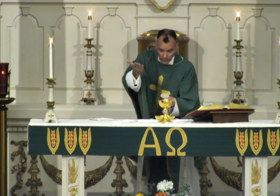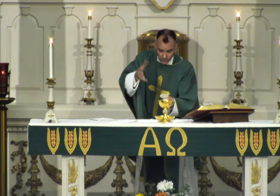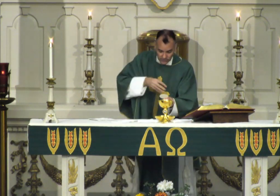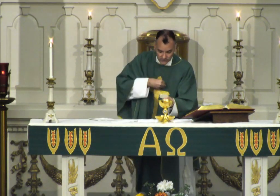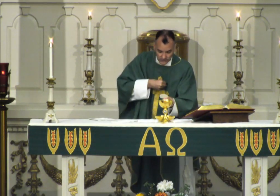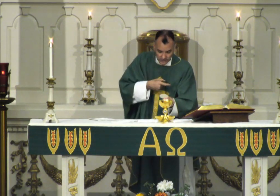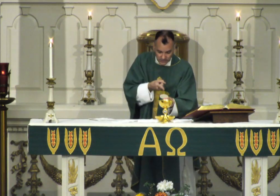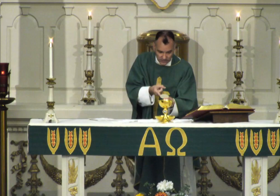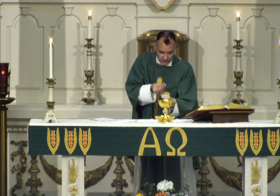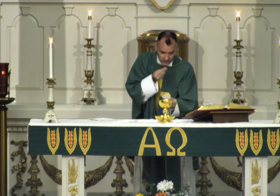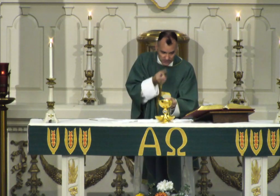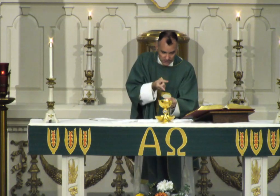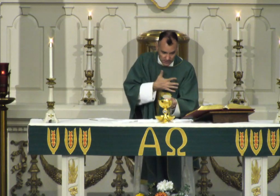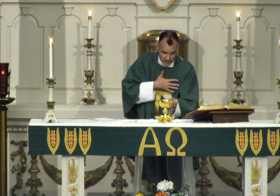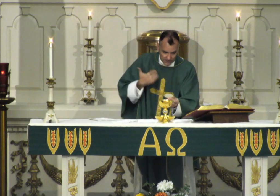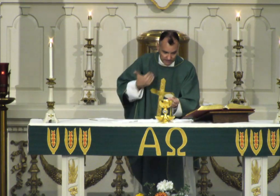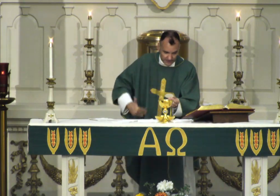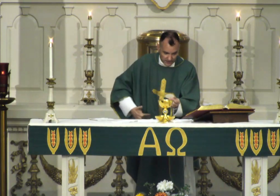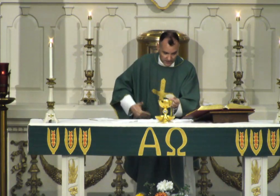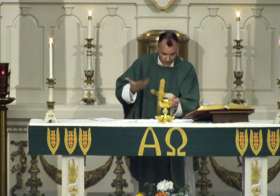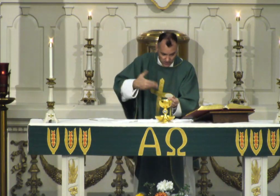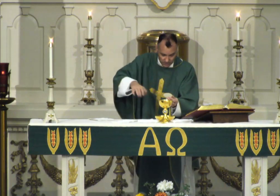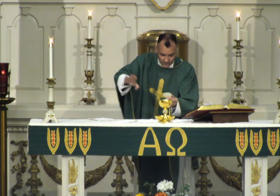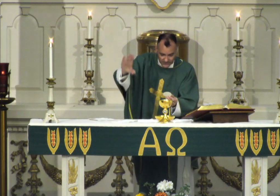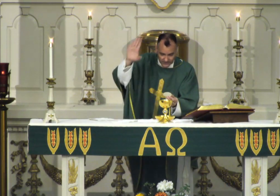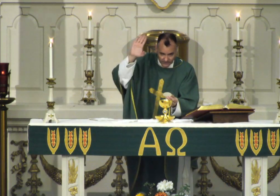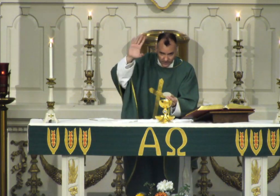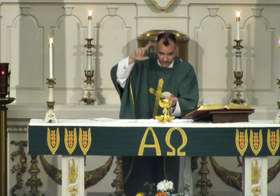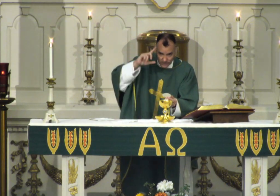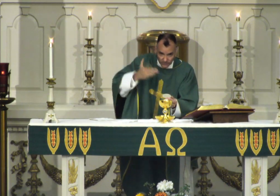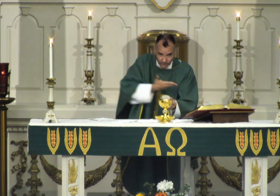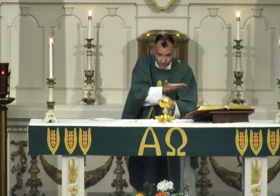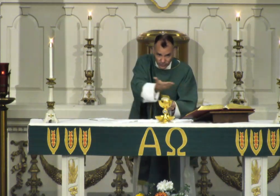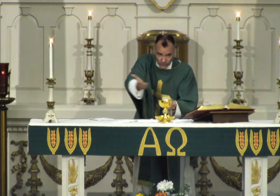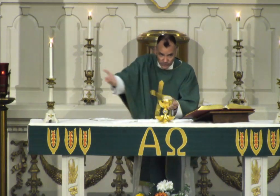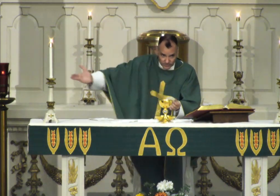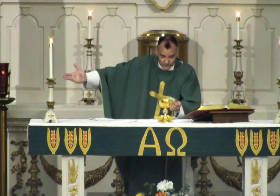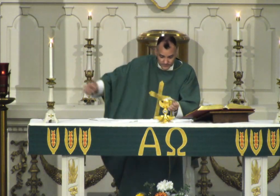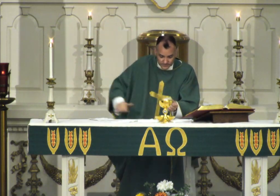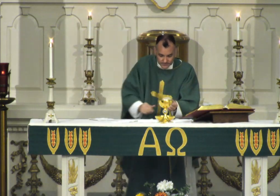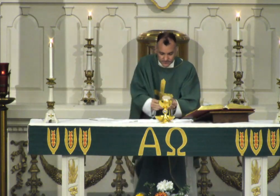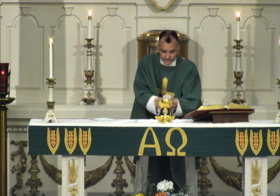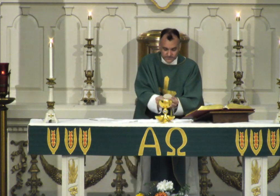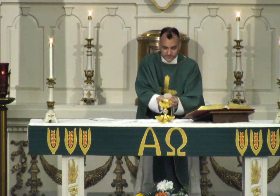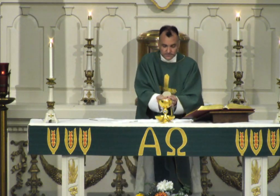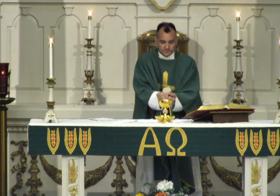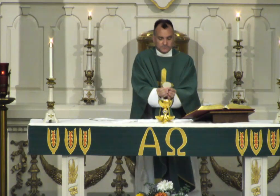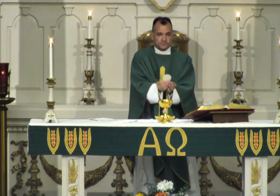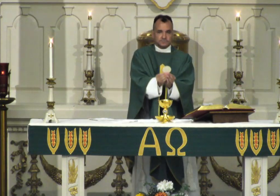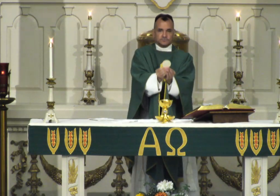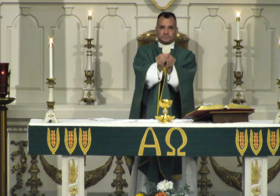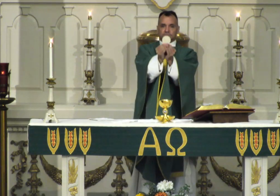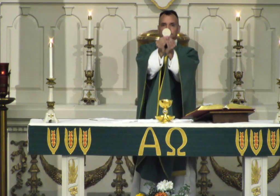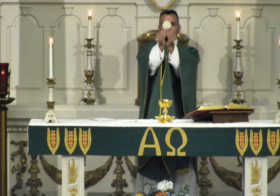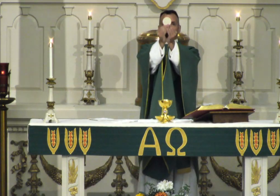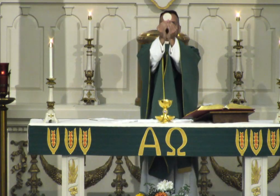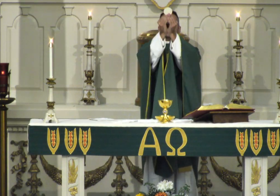"Take this, all of you, and eat of it, for this is my body, which will be given up for you."